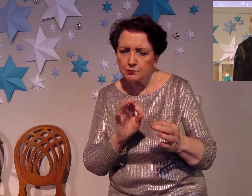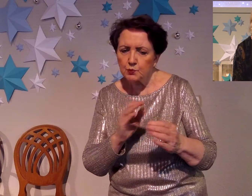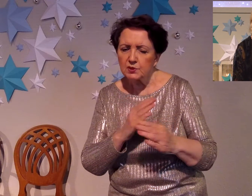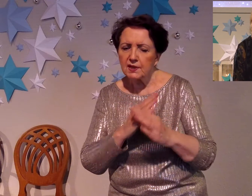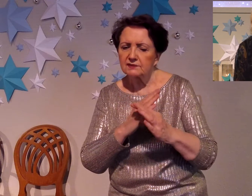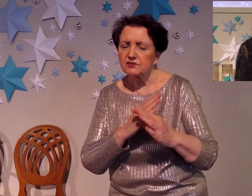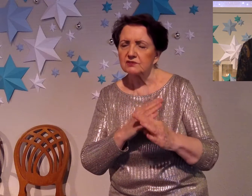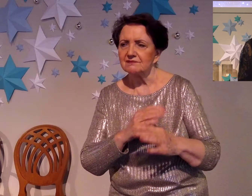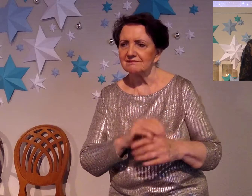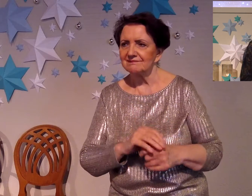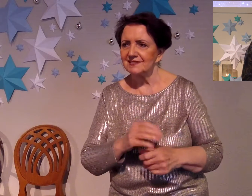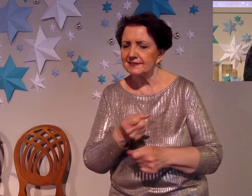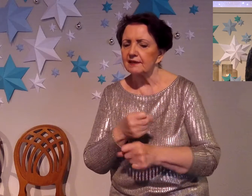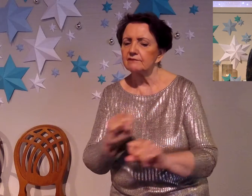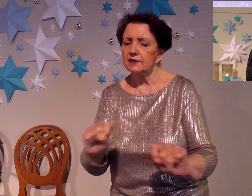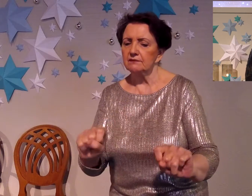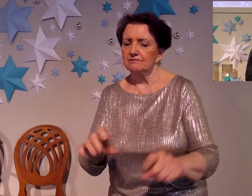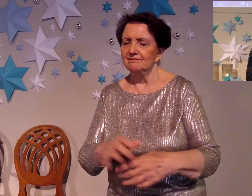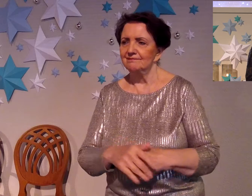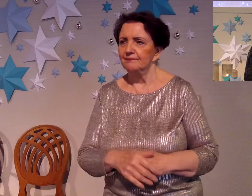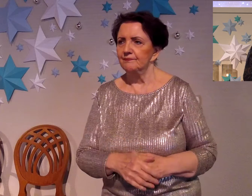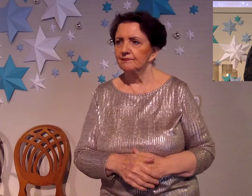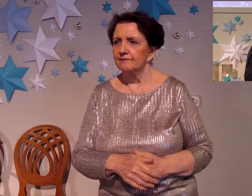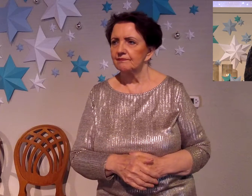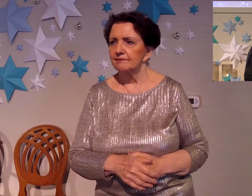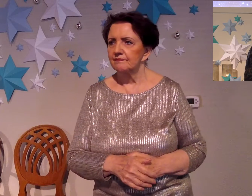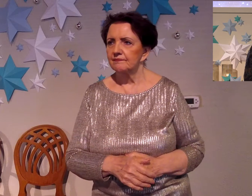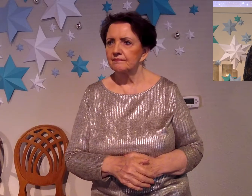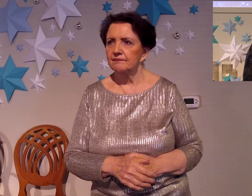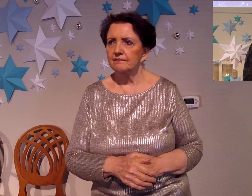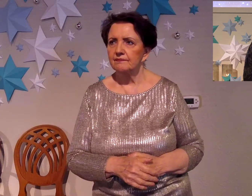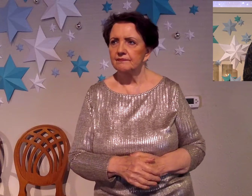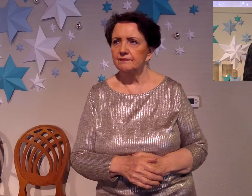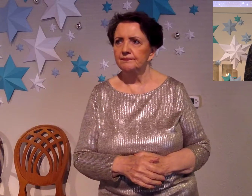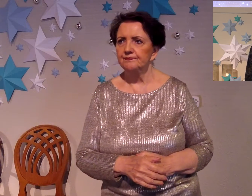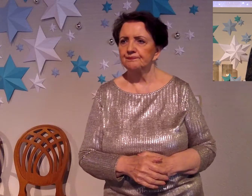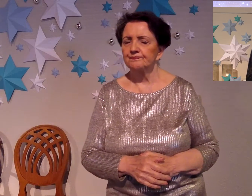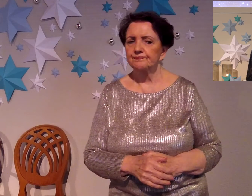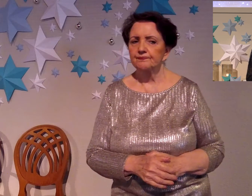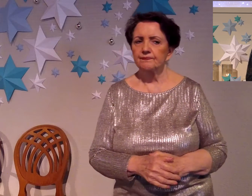safety. Mm-hmm. And how